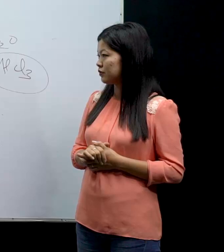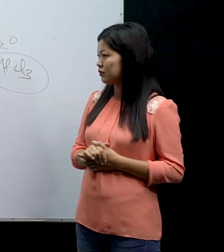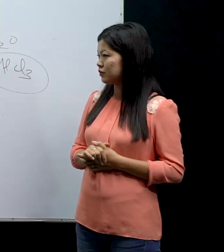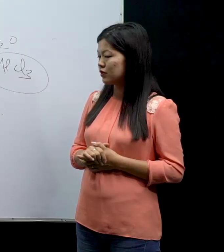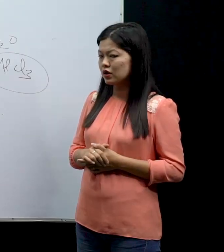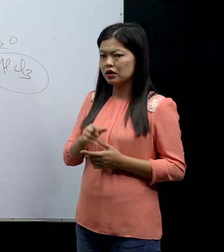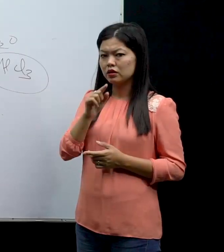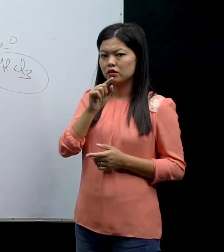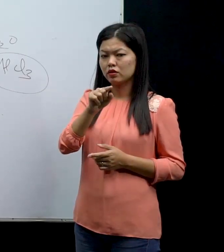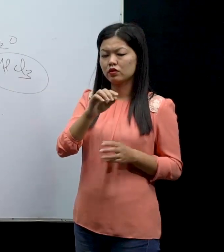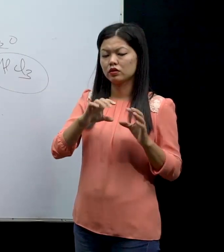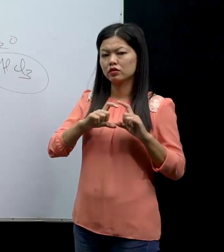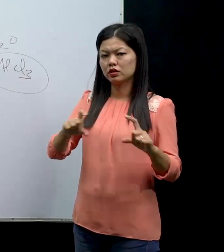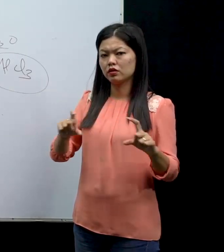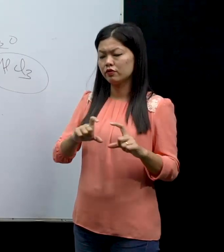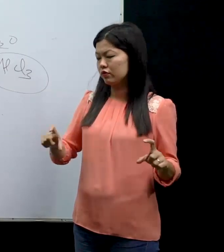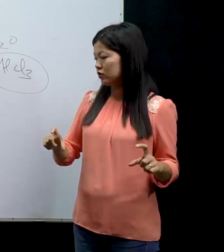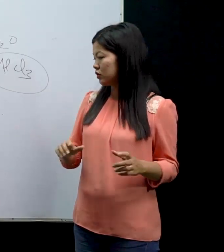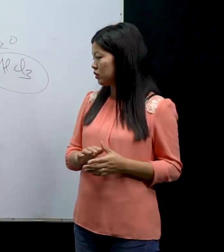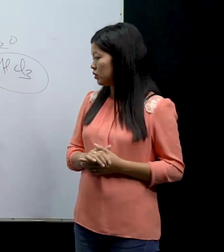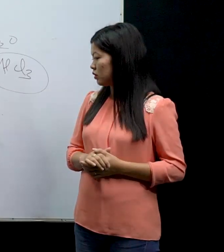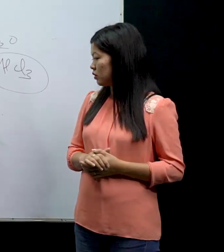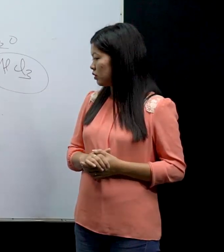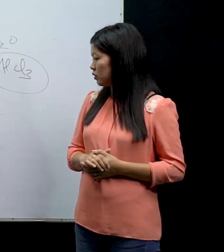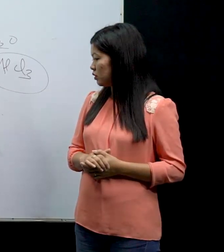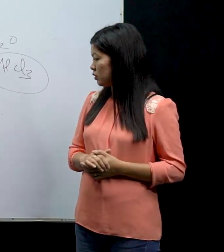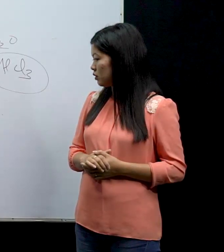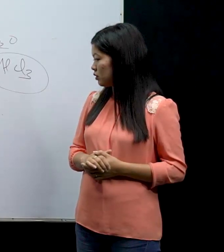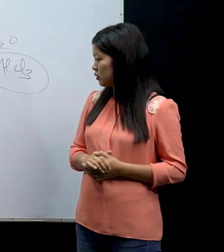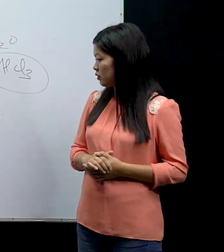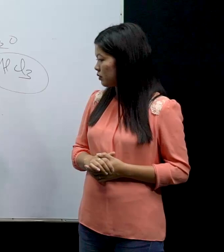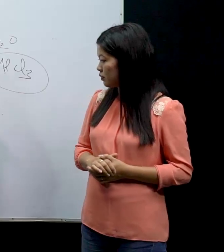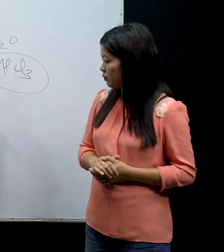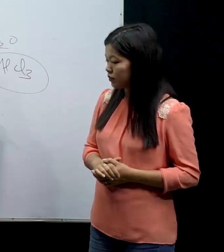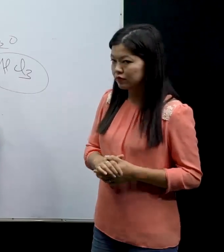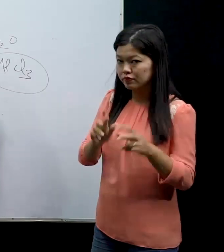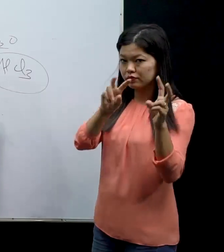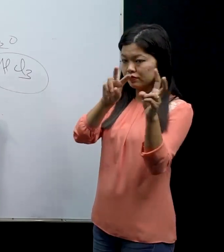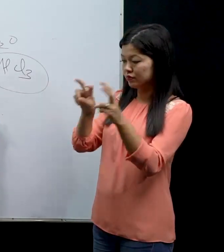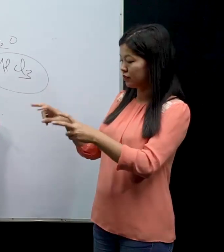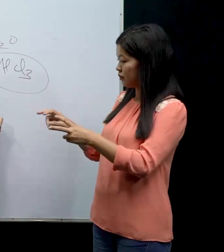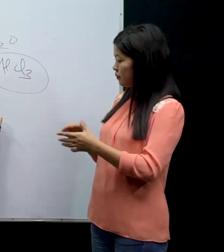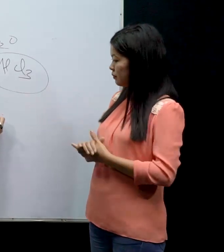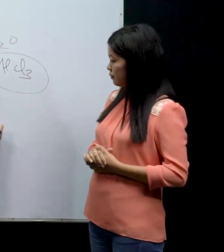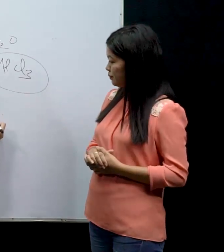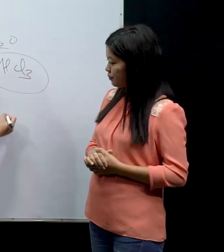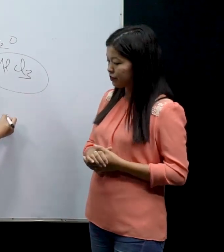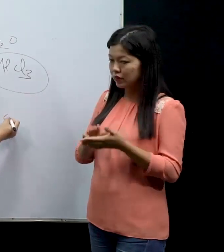you have to be careful here. Okay, now see, everyone look here, students. So you have to write,